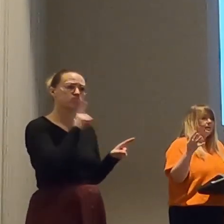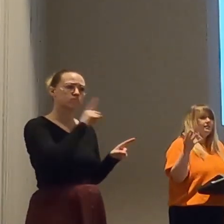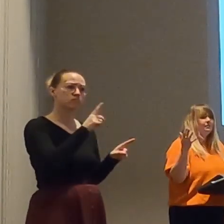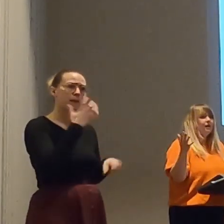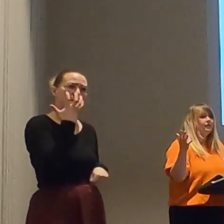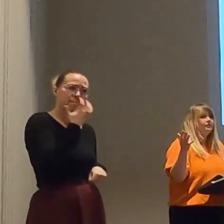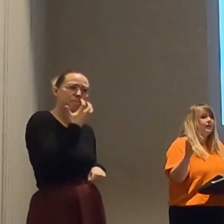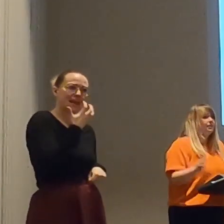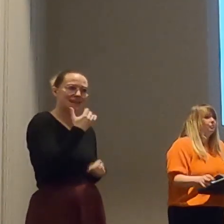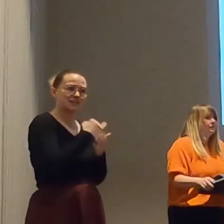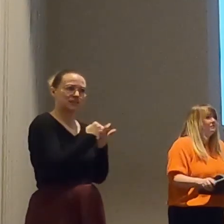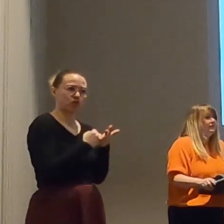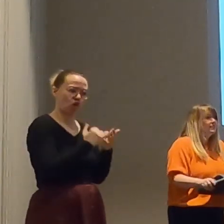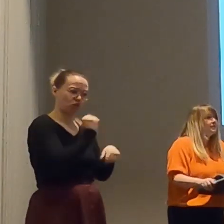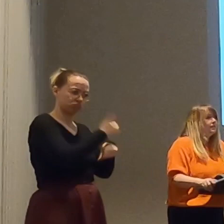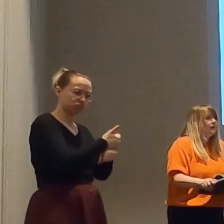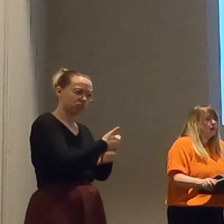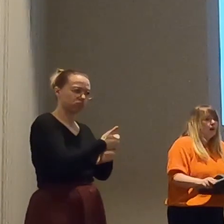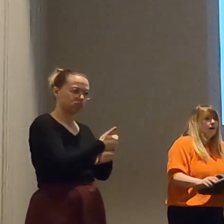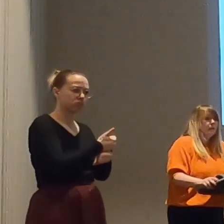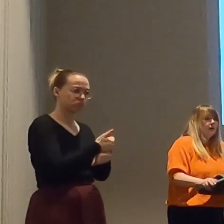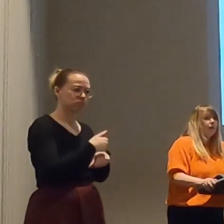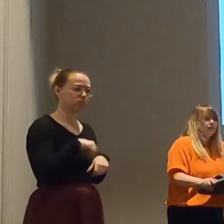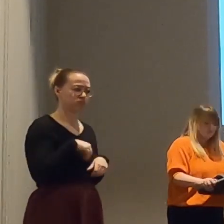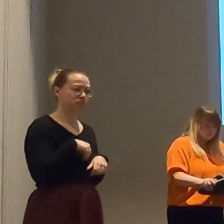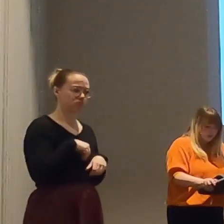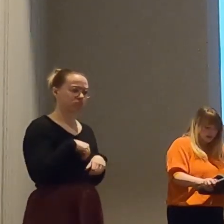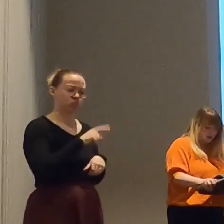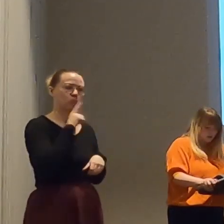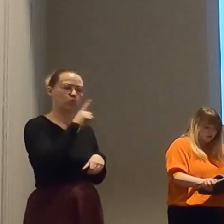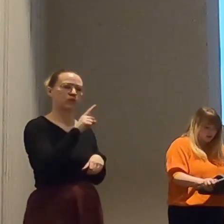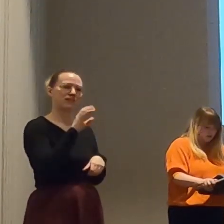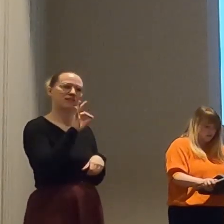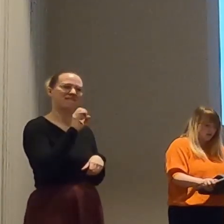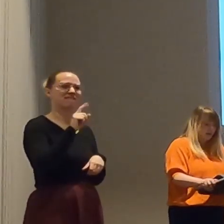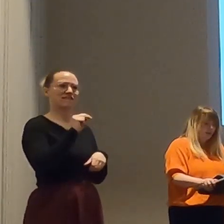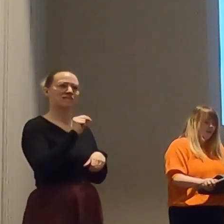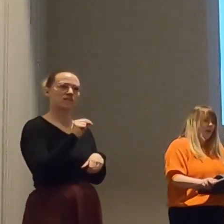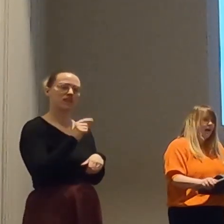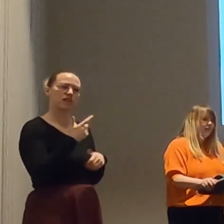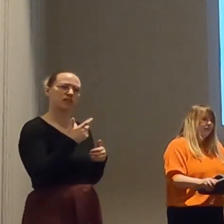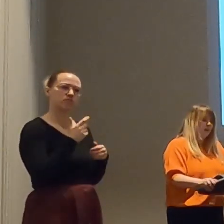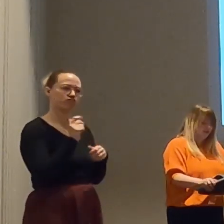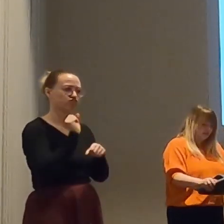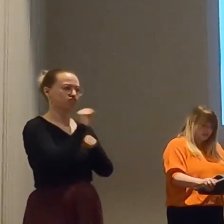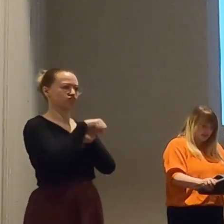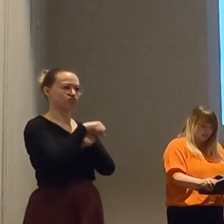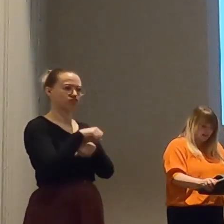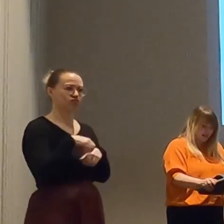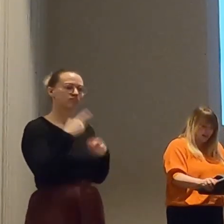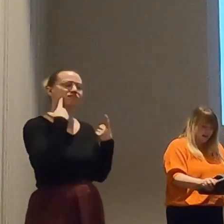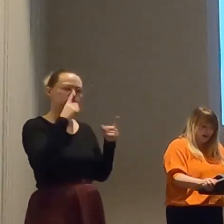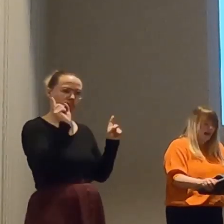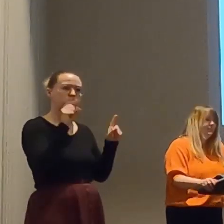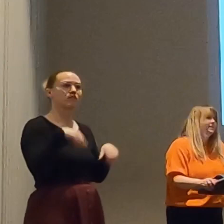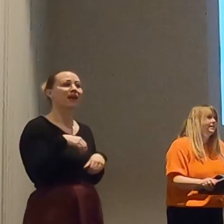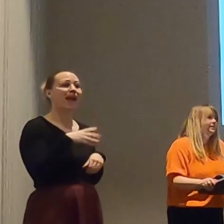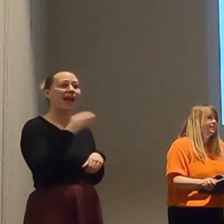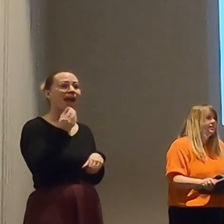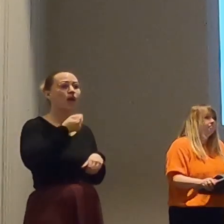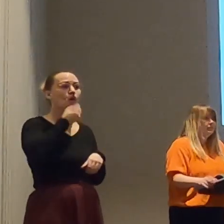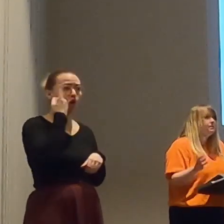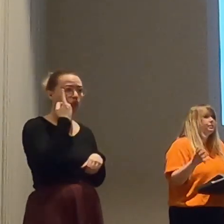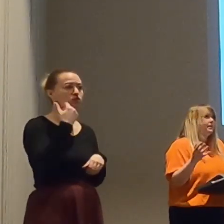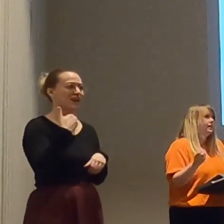amazing piece of art and a real feat in art, but then also, having to understand that it has